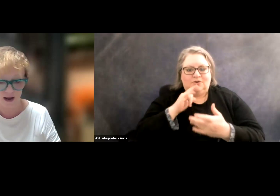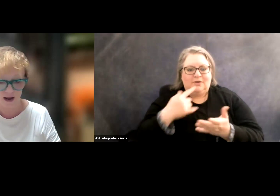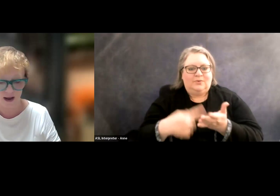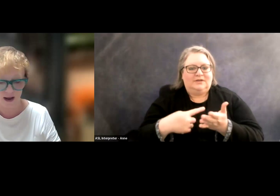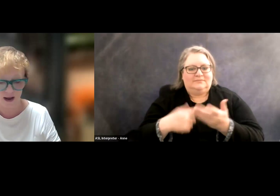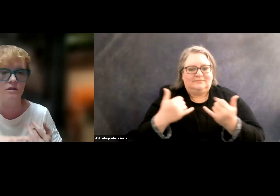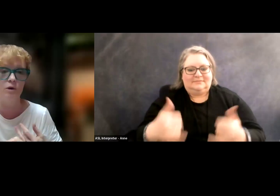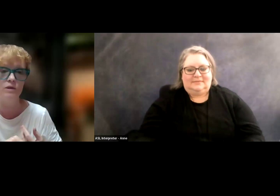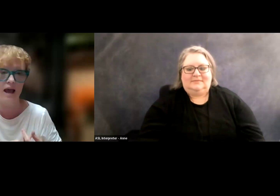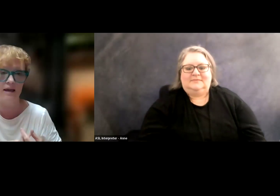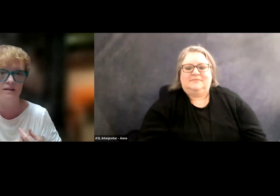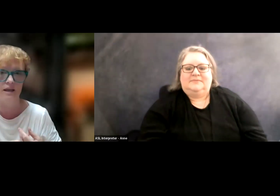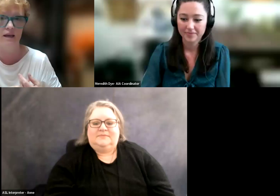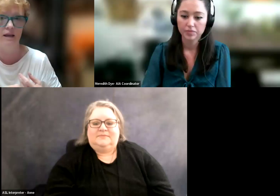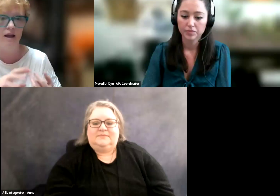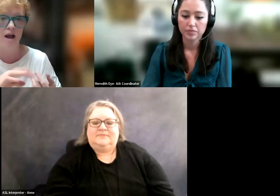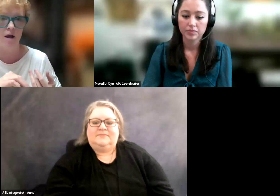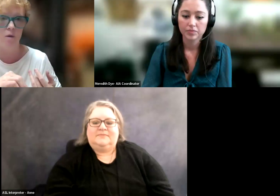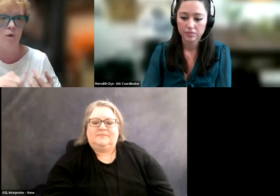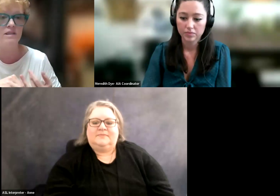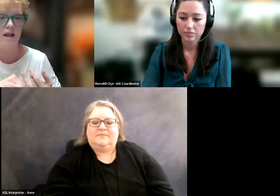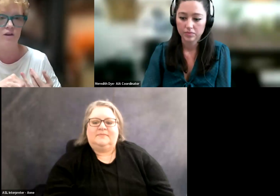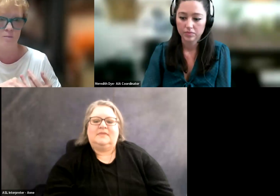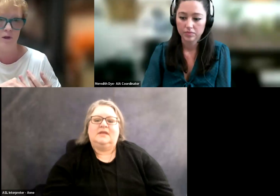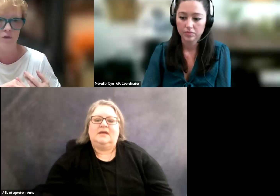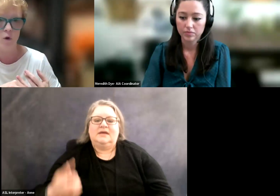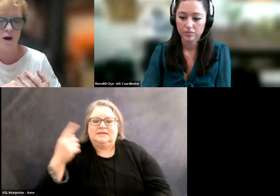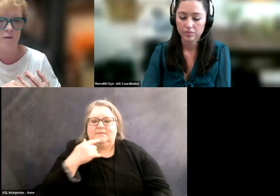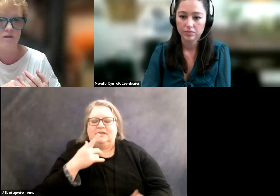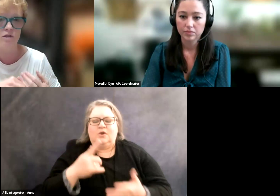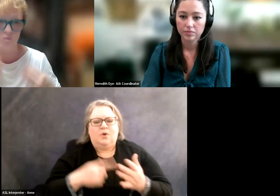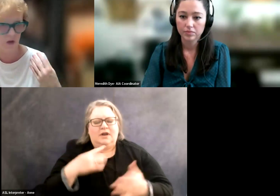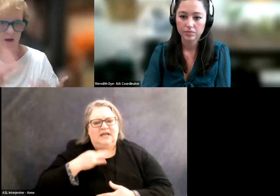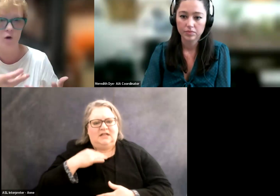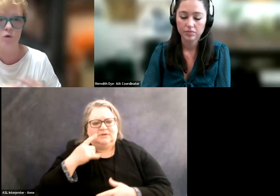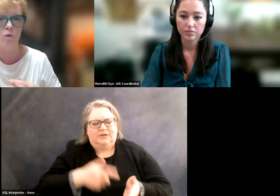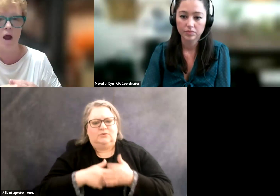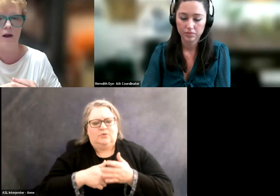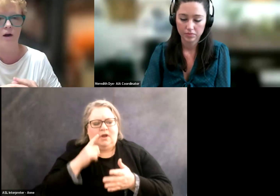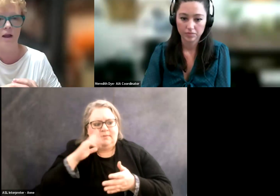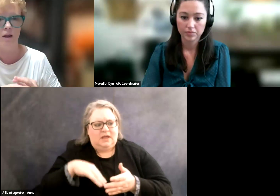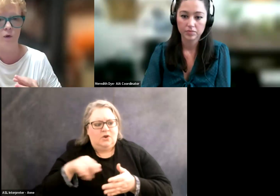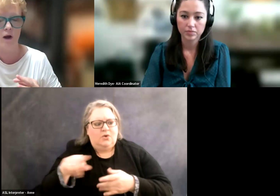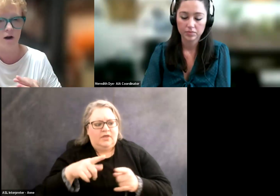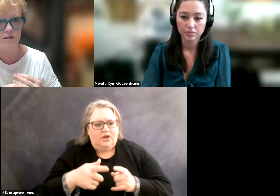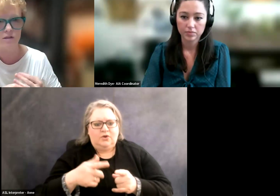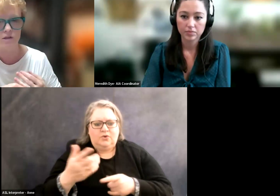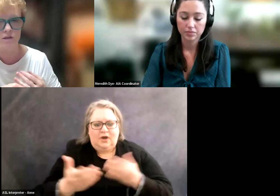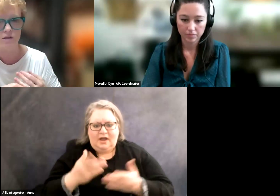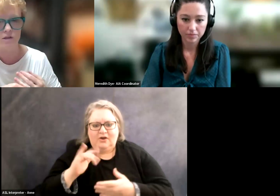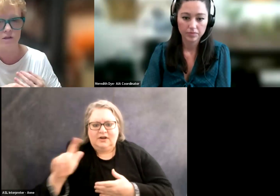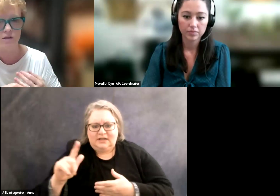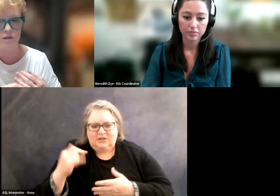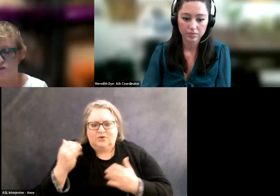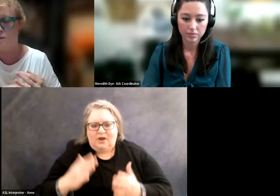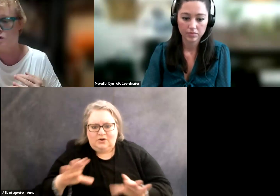right now. Someone was asking, what's the eligibility requirements? I know you hire Illinois artists